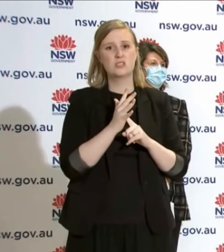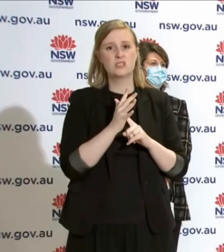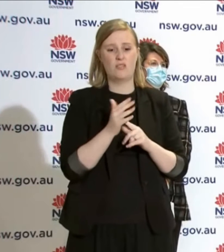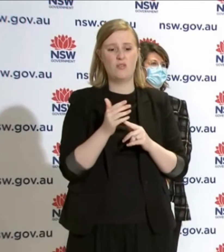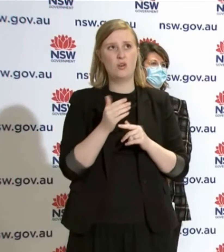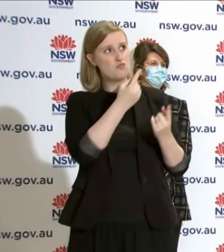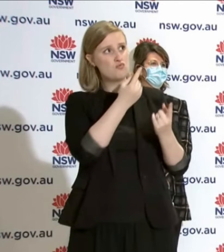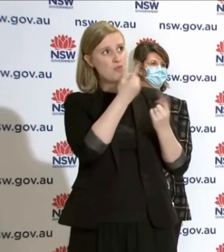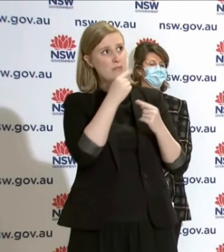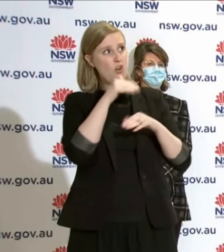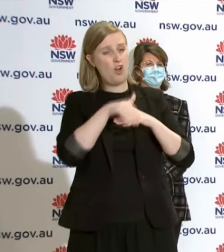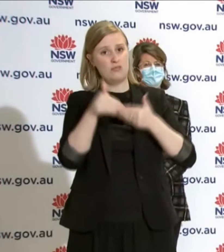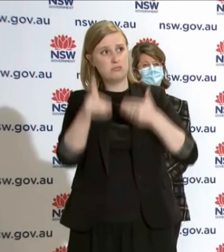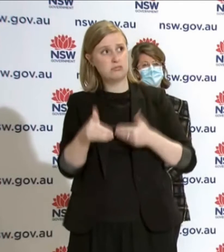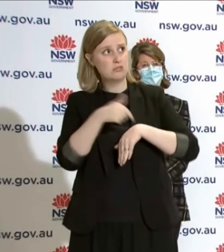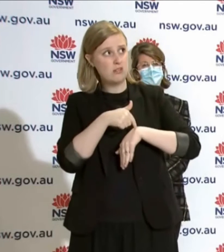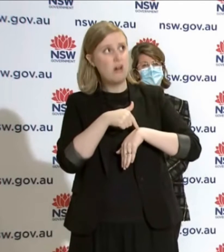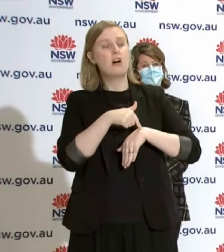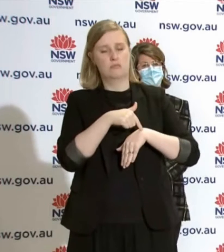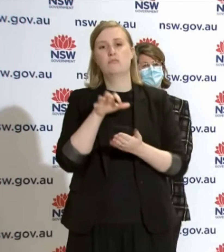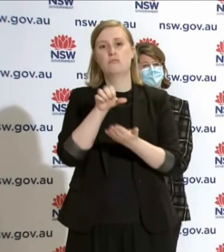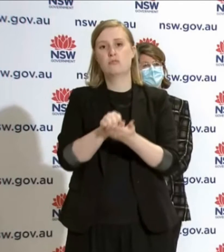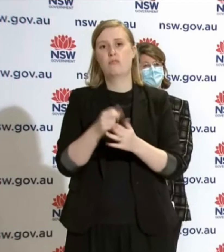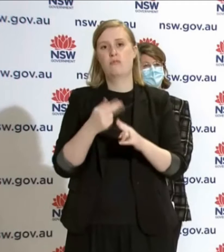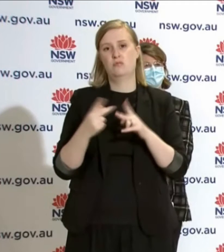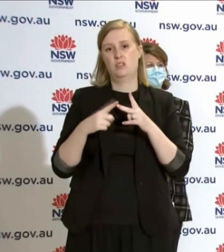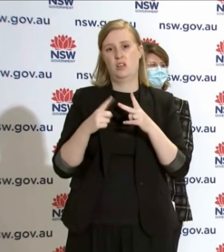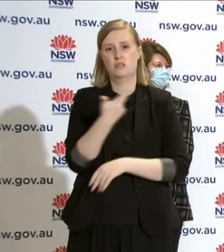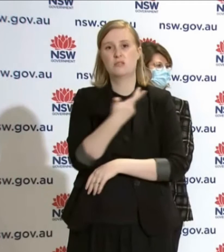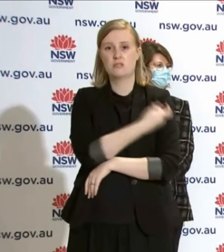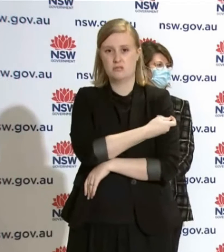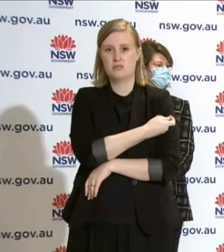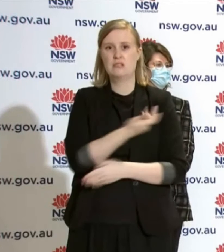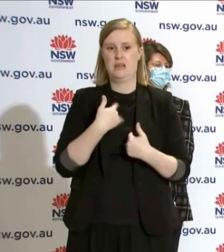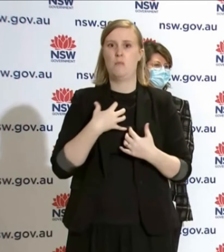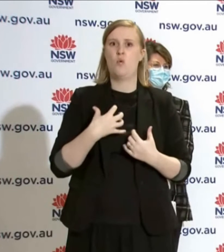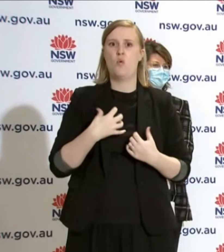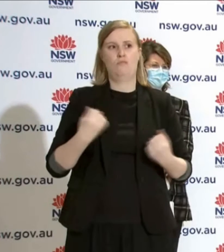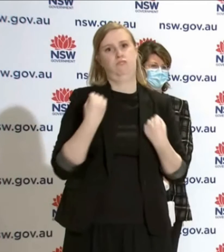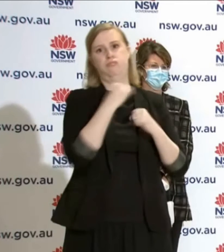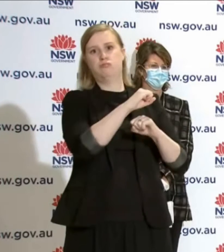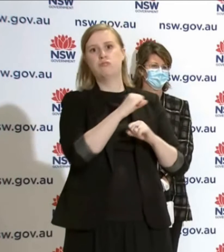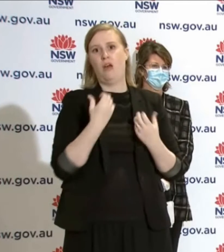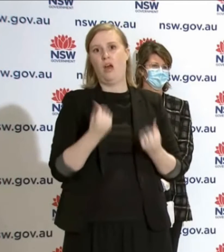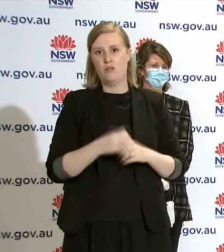agreed framework, and I have requested that people who have received